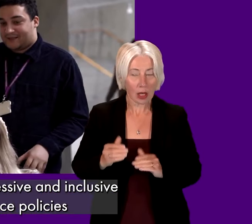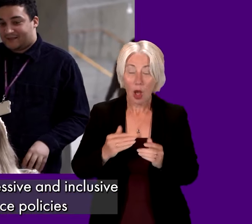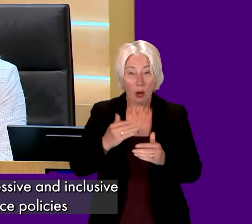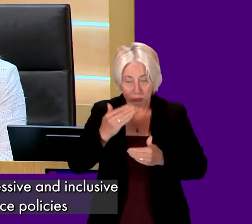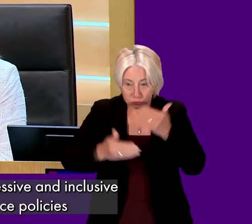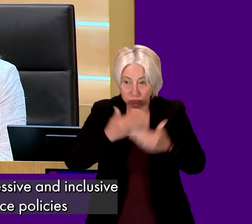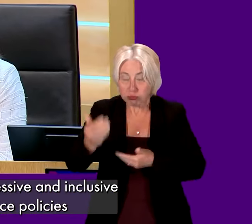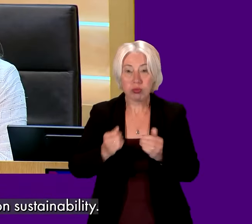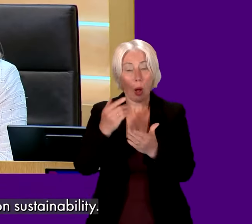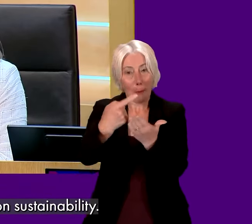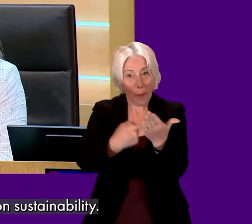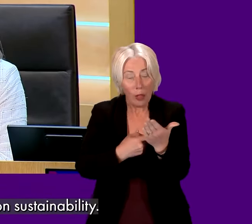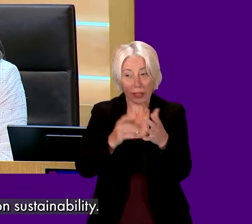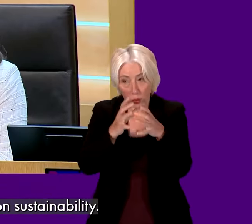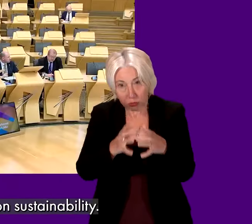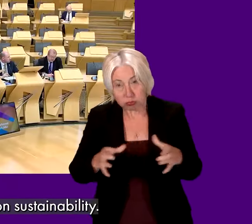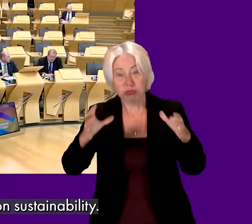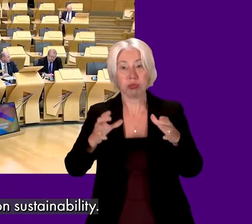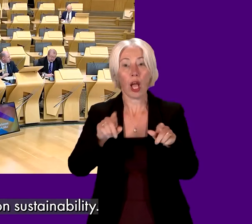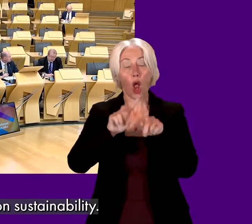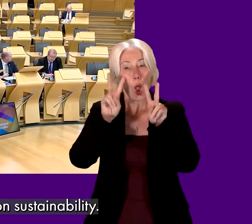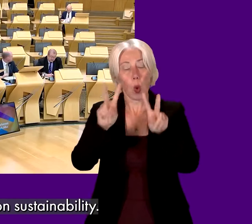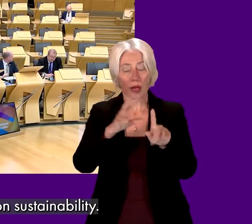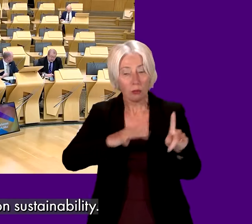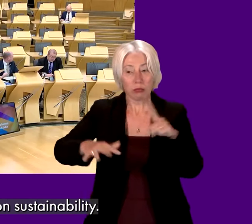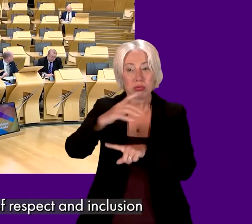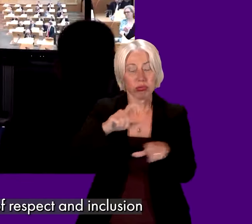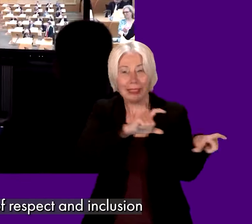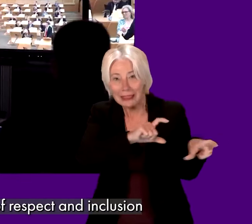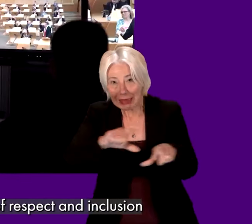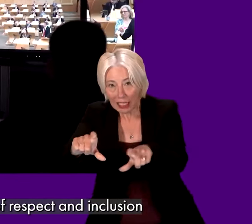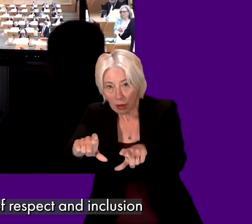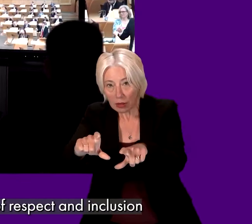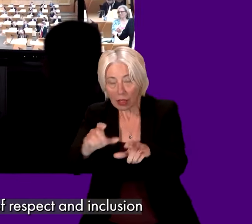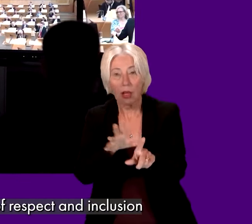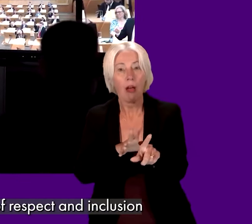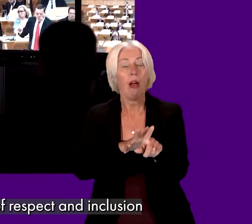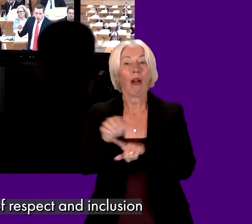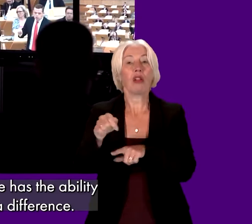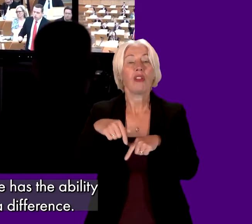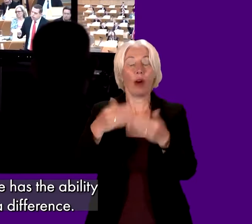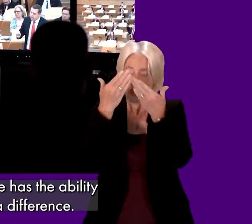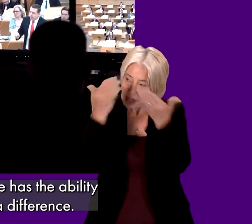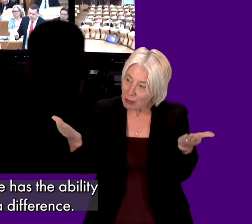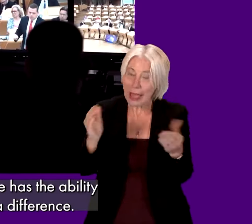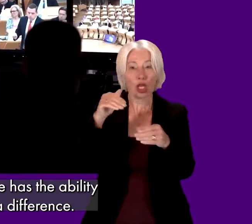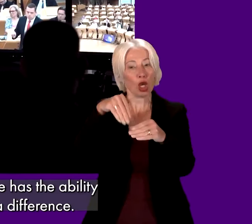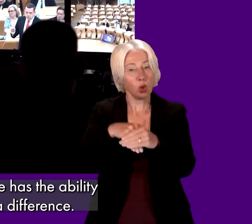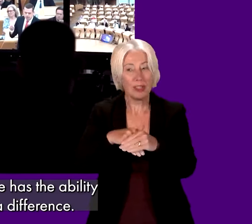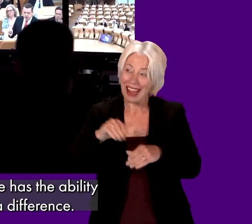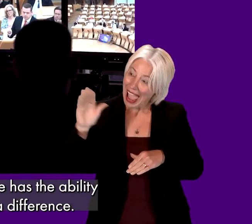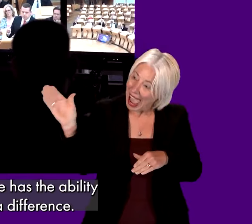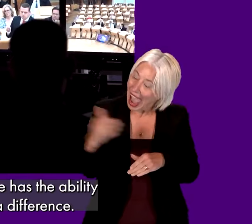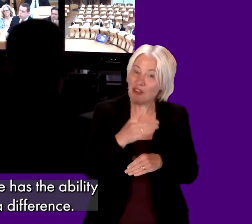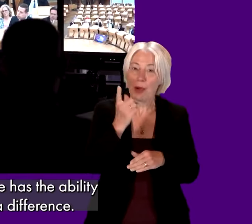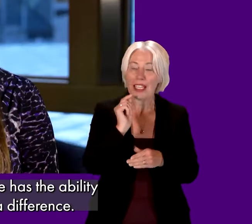inclusive workplace policies and a focus on sustainability. We have a culture of respect and inclusion, and everyone has the ability to